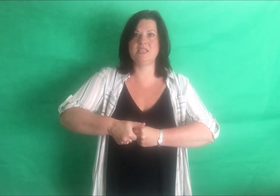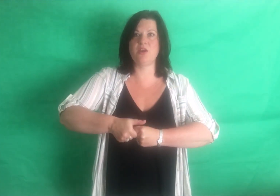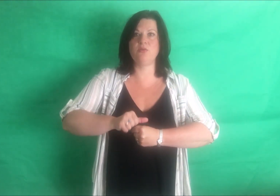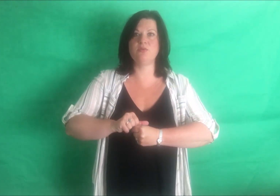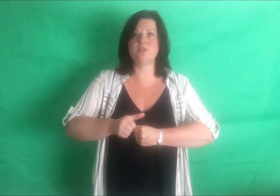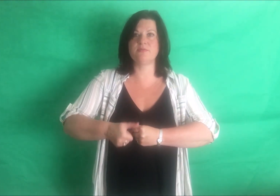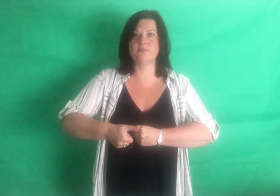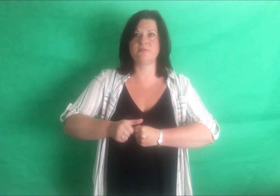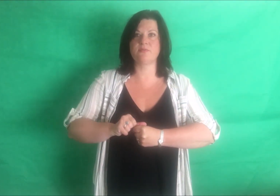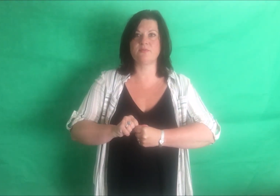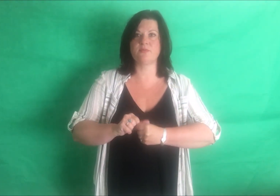potatoes,